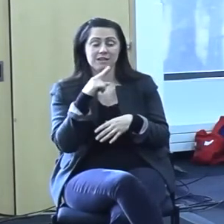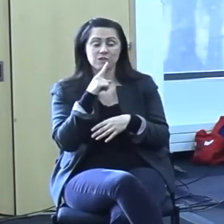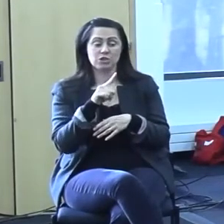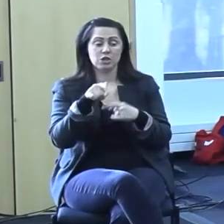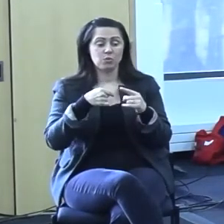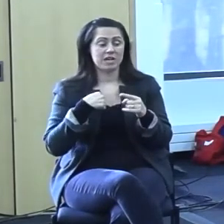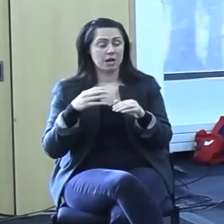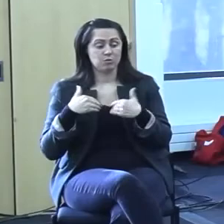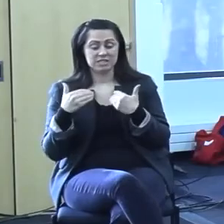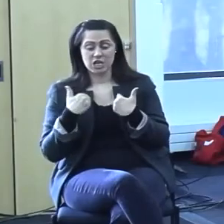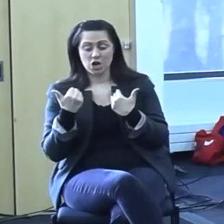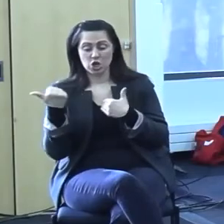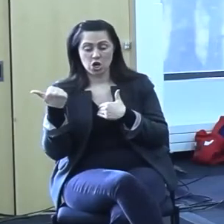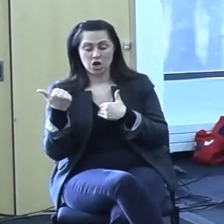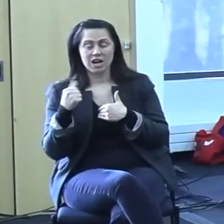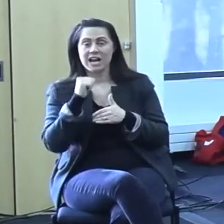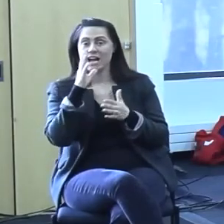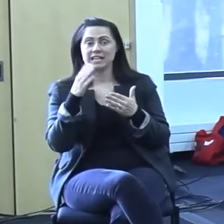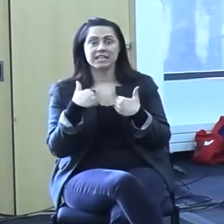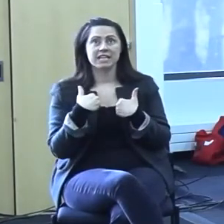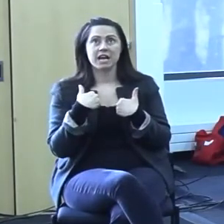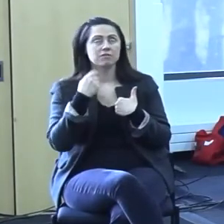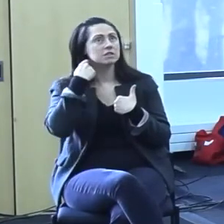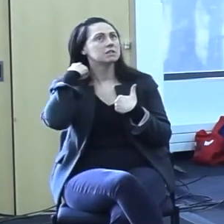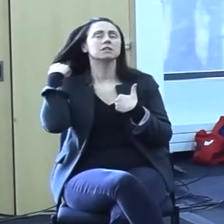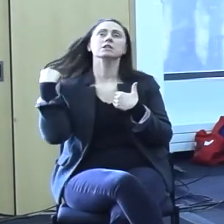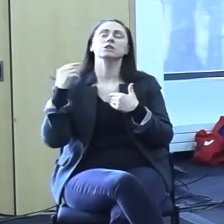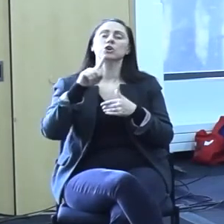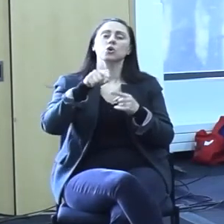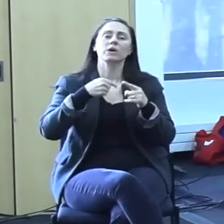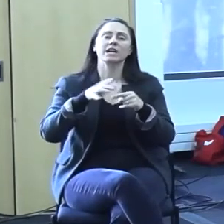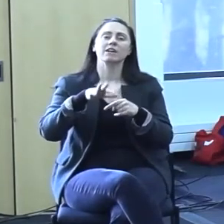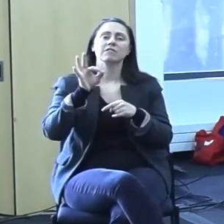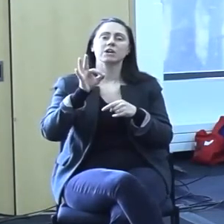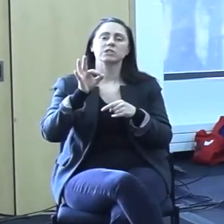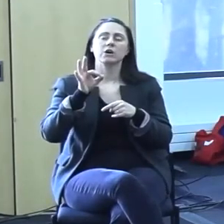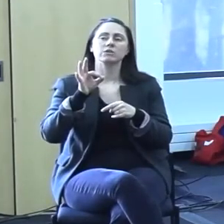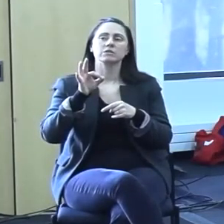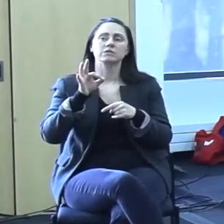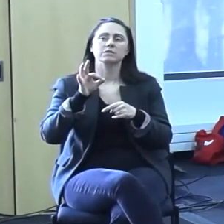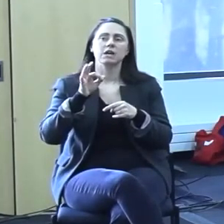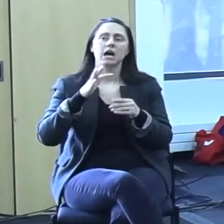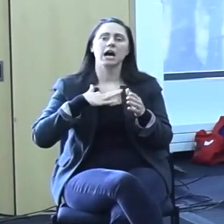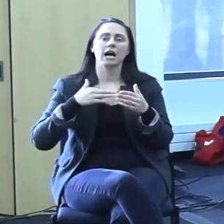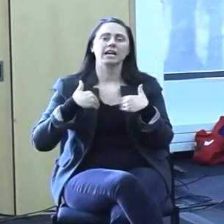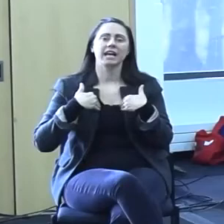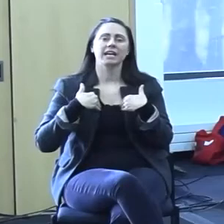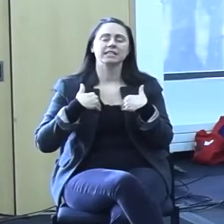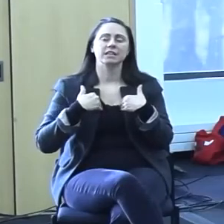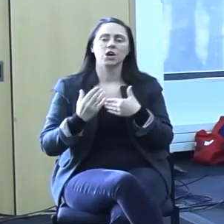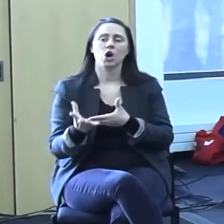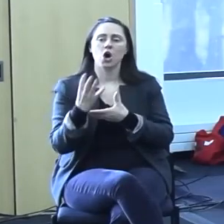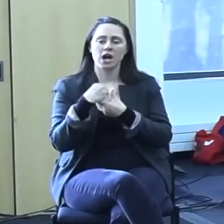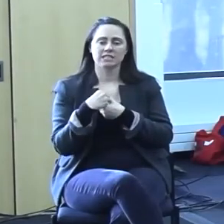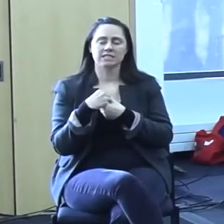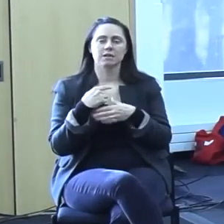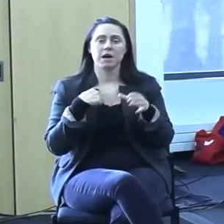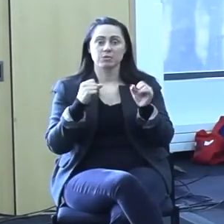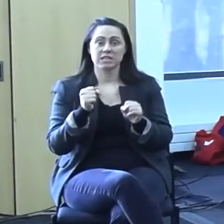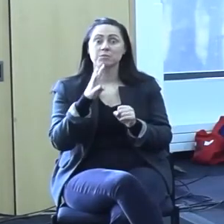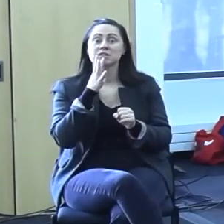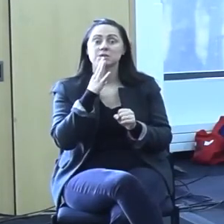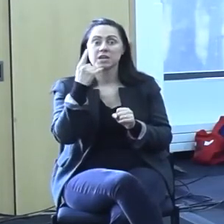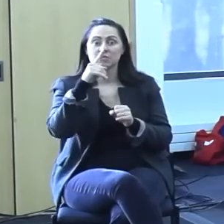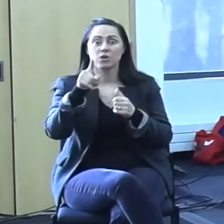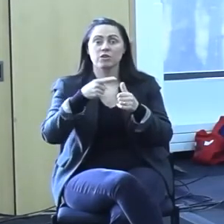when I was younger, I didn't have like when my parents found out like I had signs of autism, I actually was able to speak